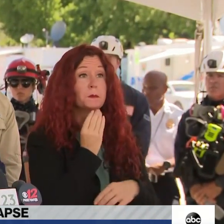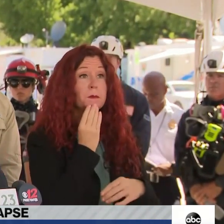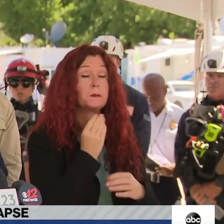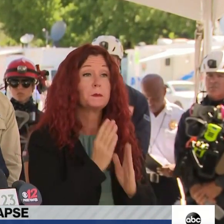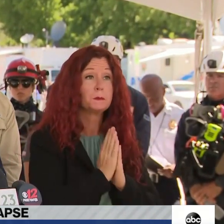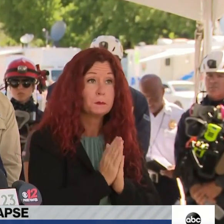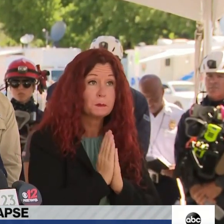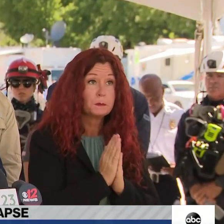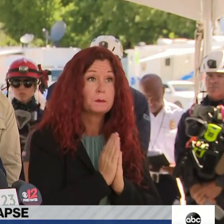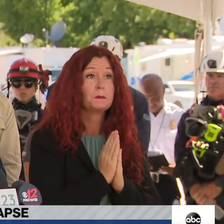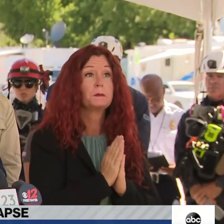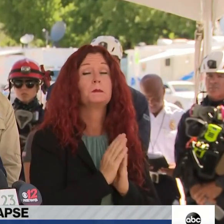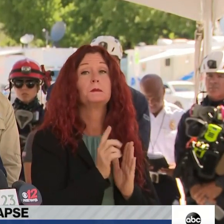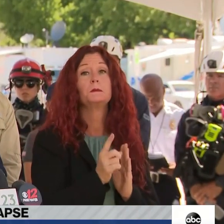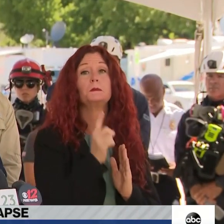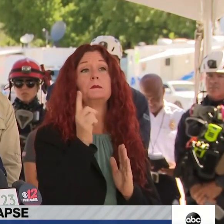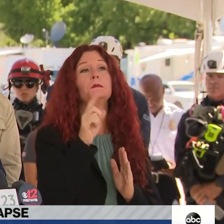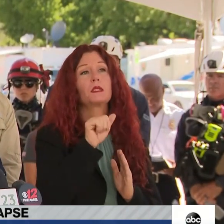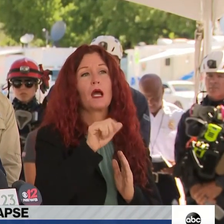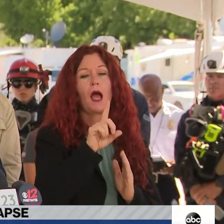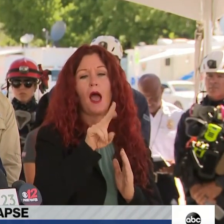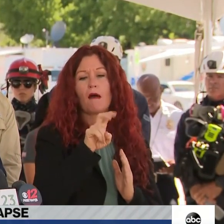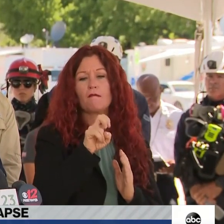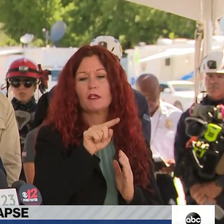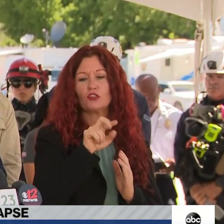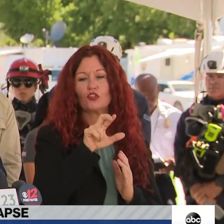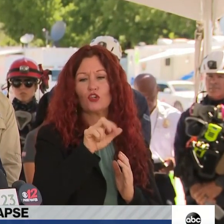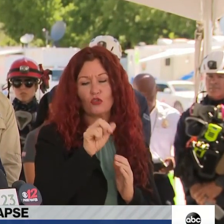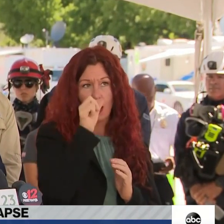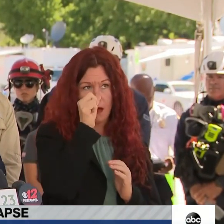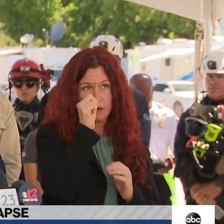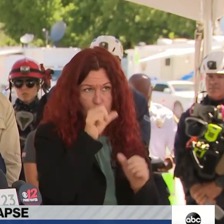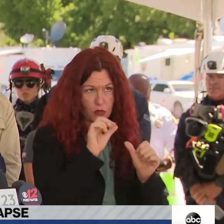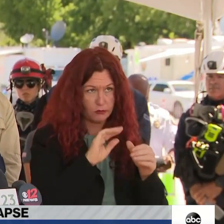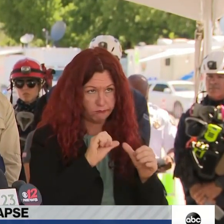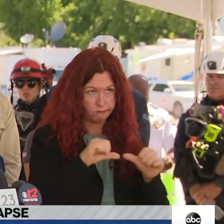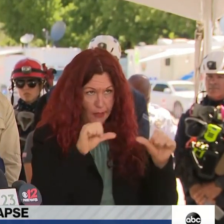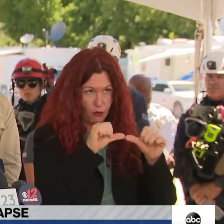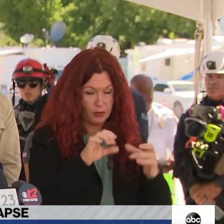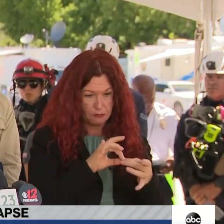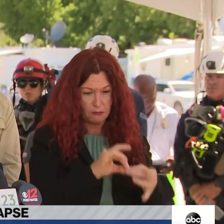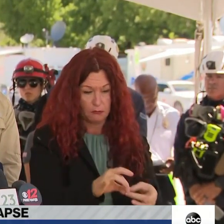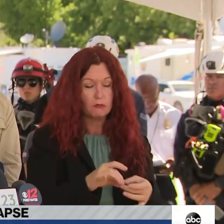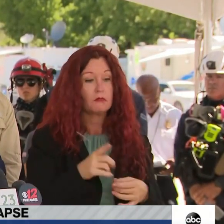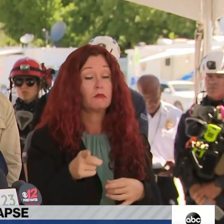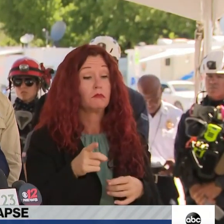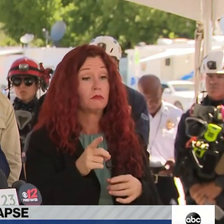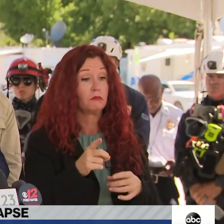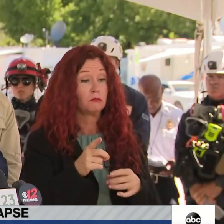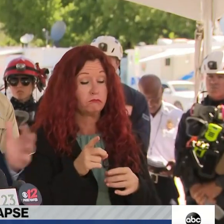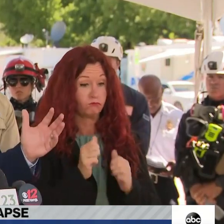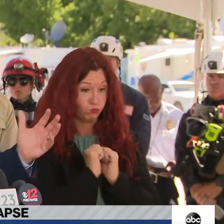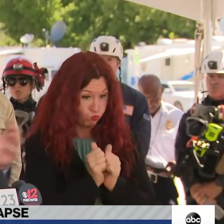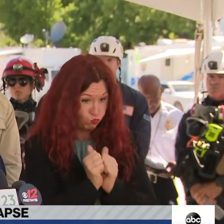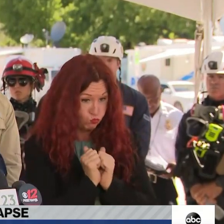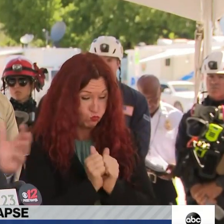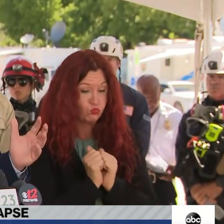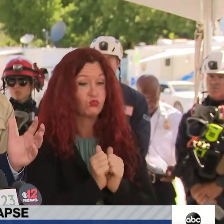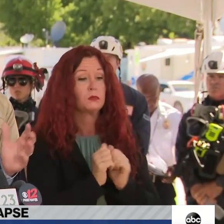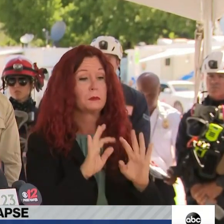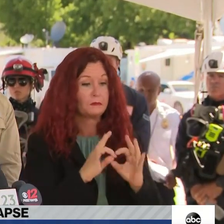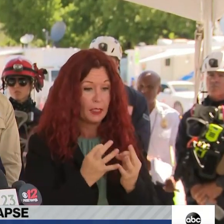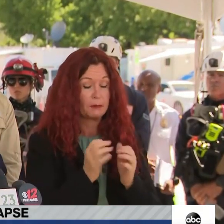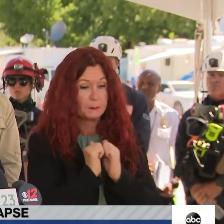congregates, you know, lived in that building and are still missing. And so, you know, this impact, you know, up and down